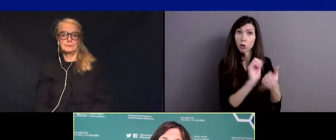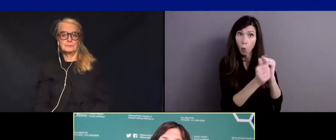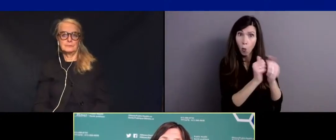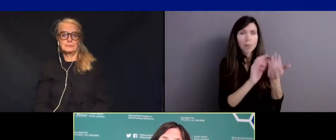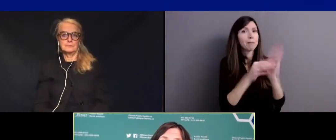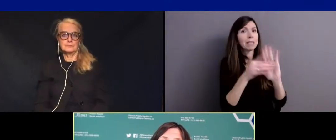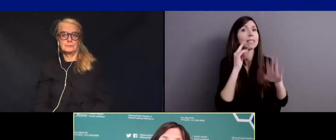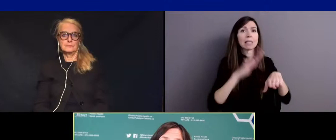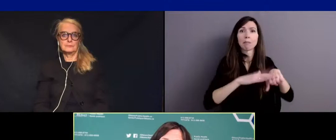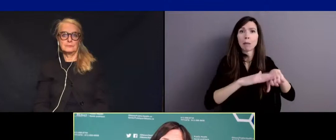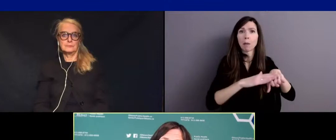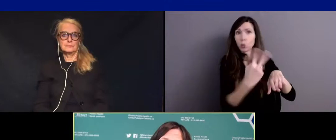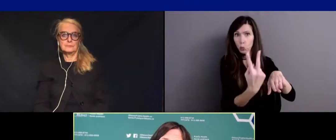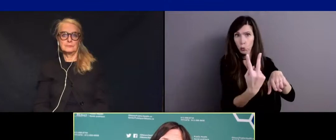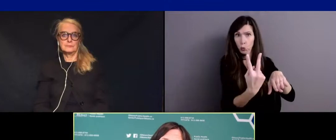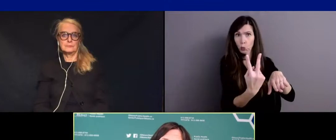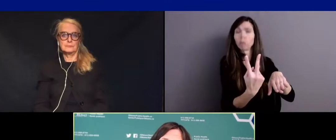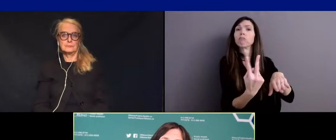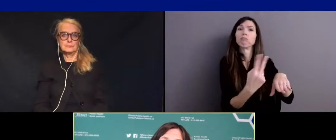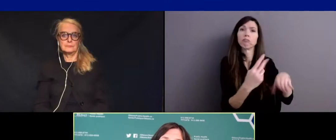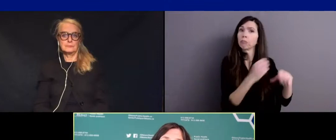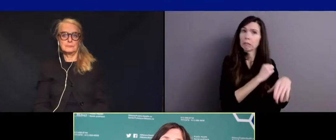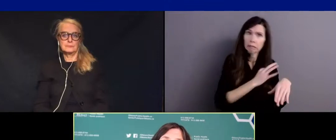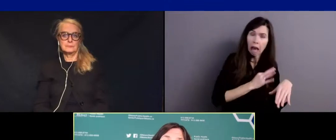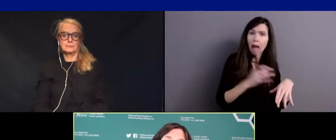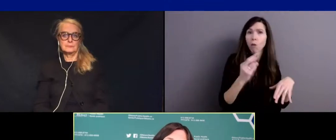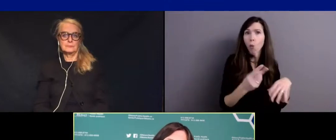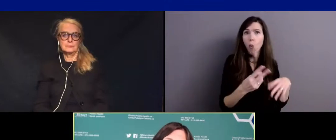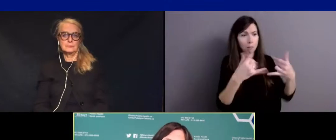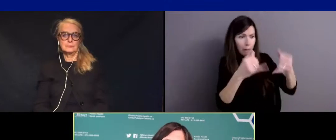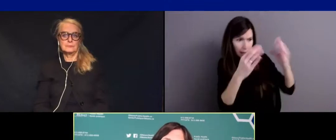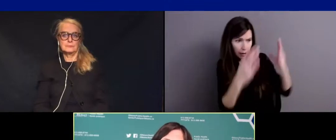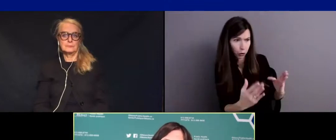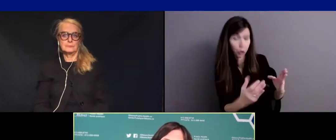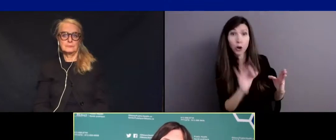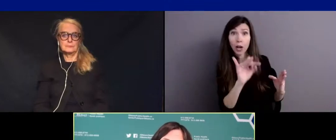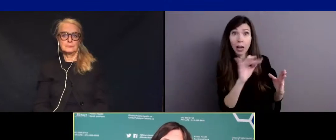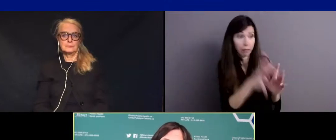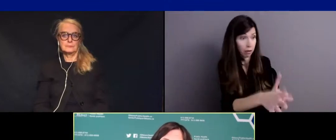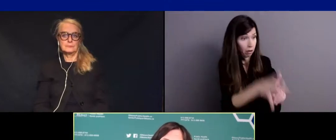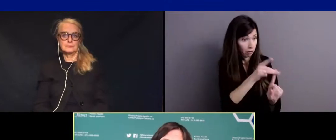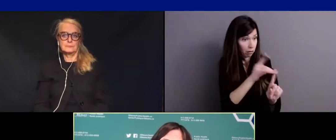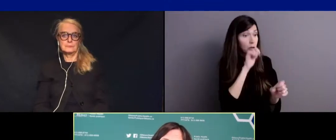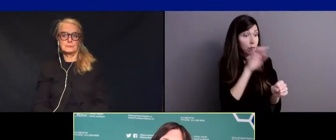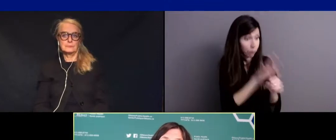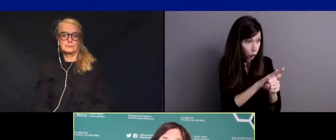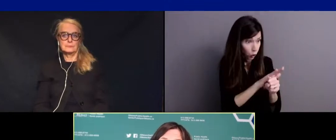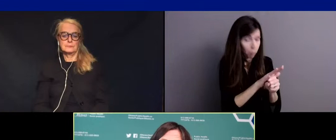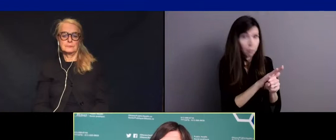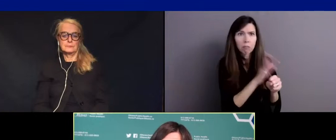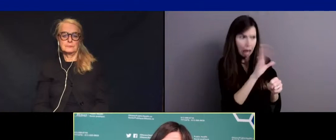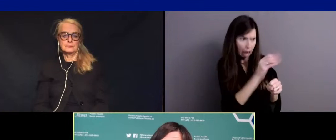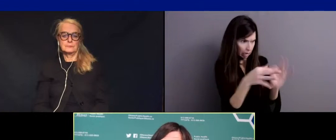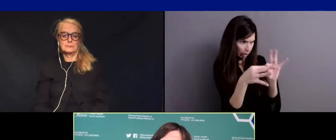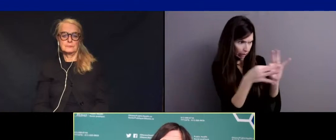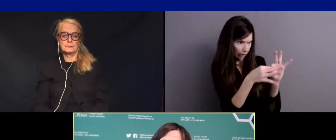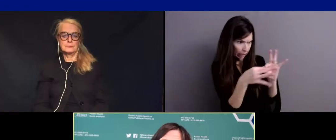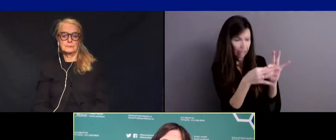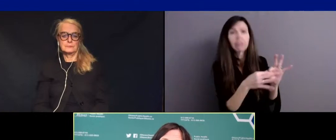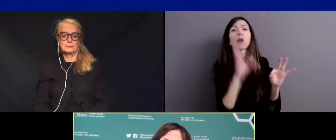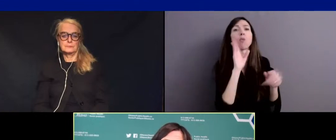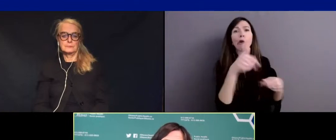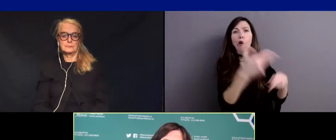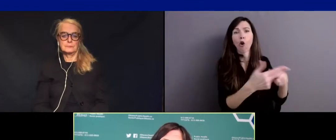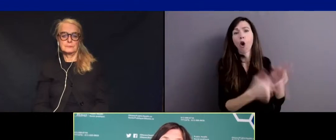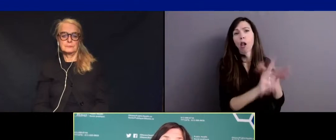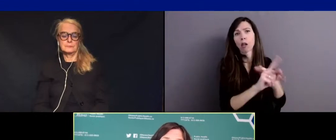same team testing positive for COVID-19 with an epidemiological link. So you can visit